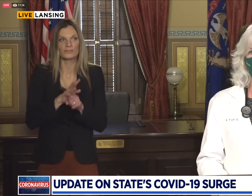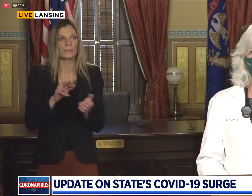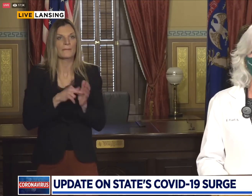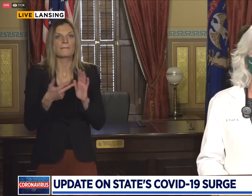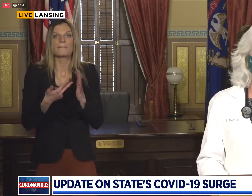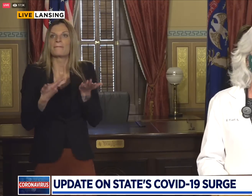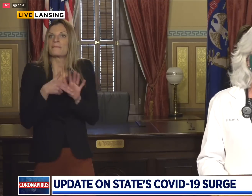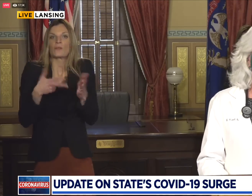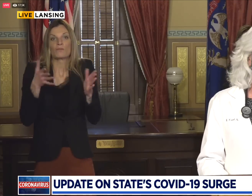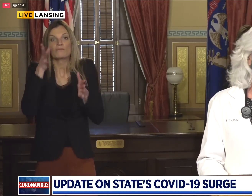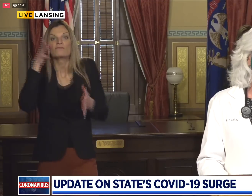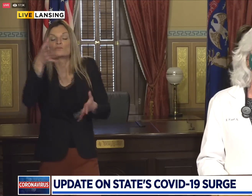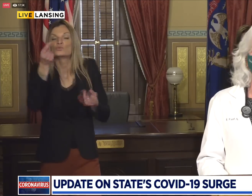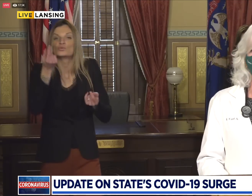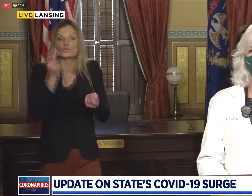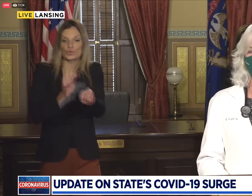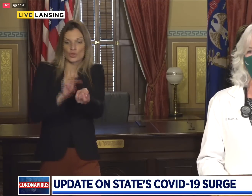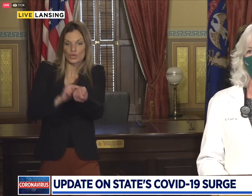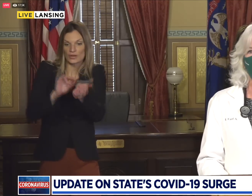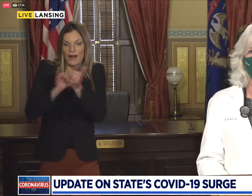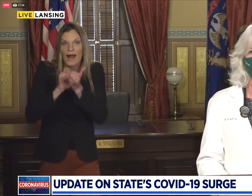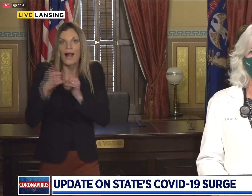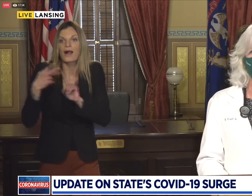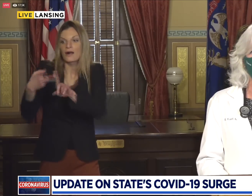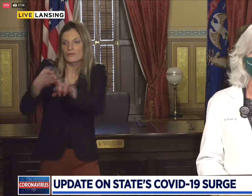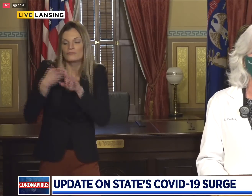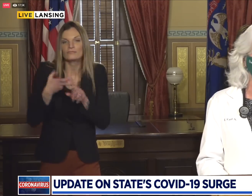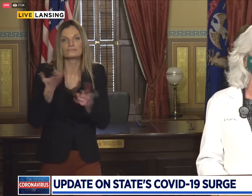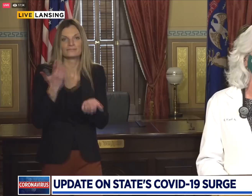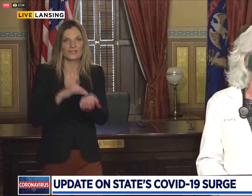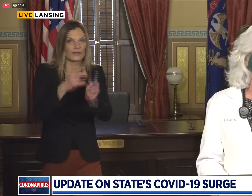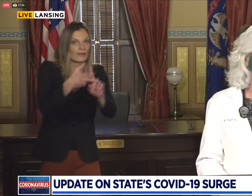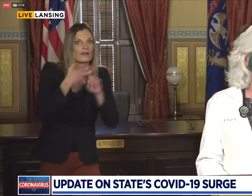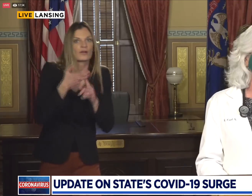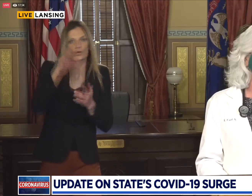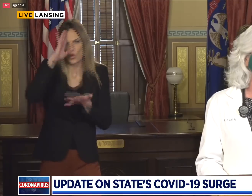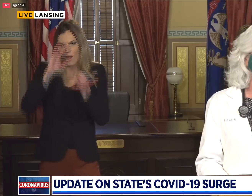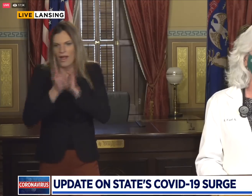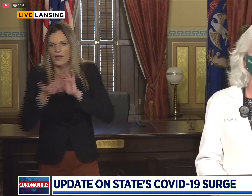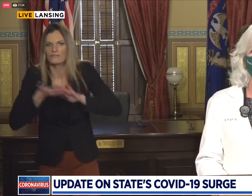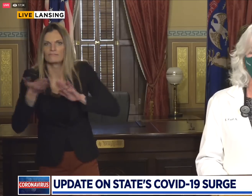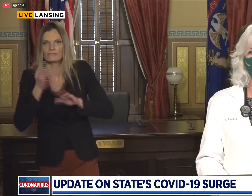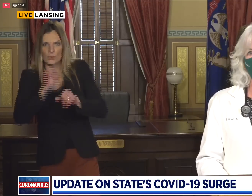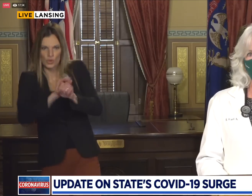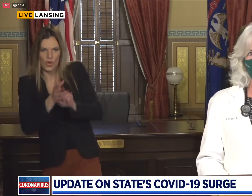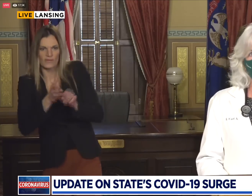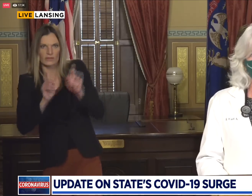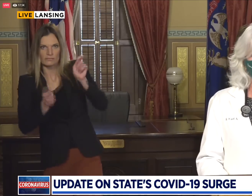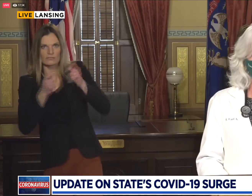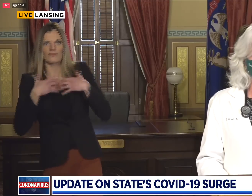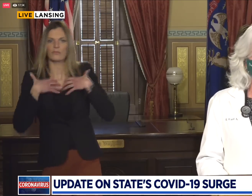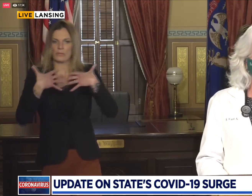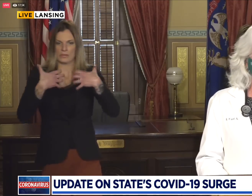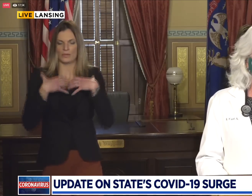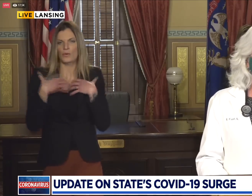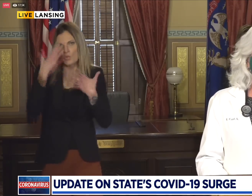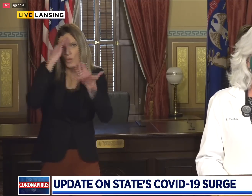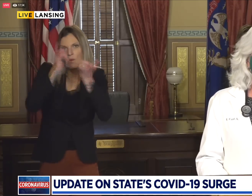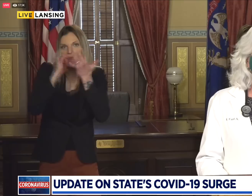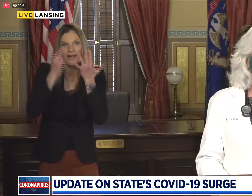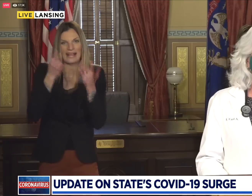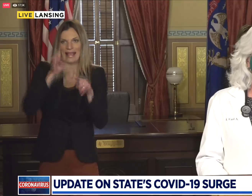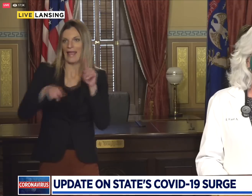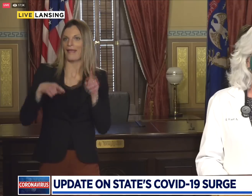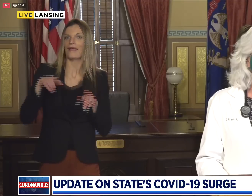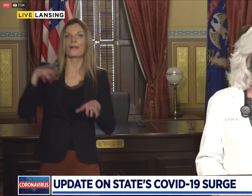ICU nurses or more pharmacists or more physicians that are able to run ventilators and take care of wildly sick patients.